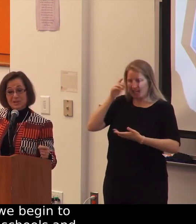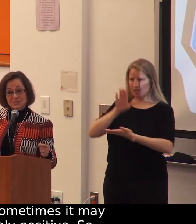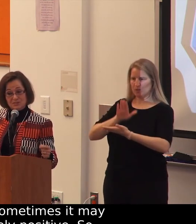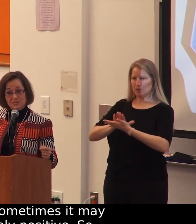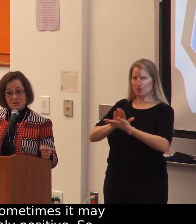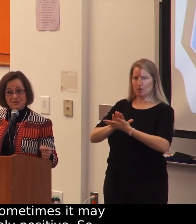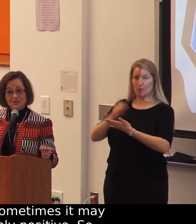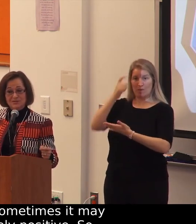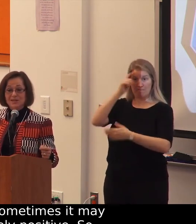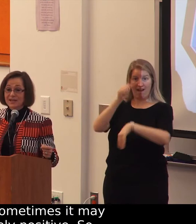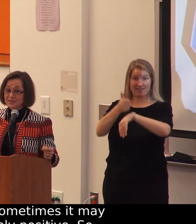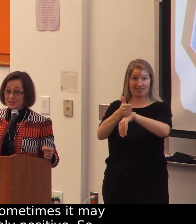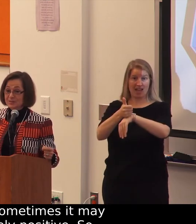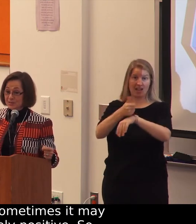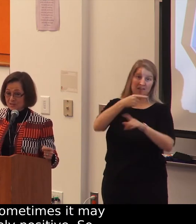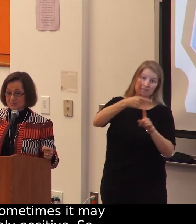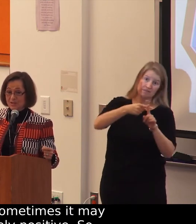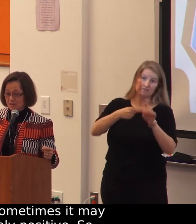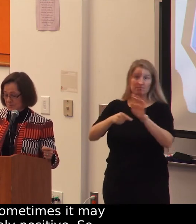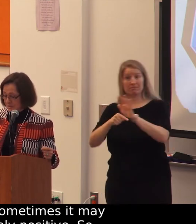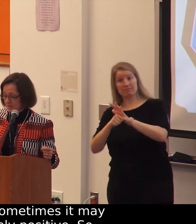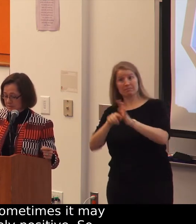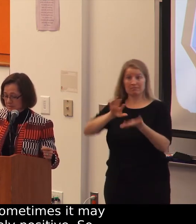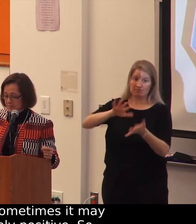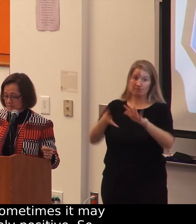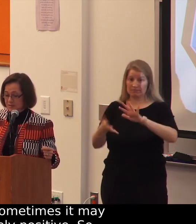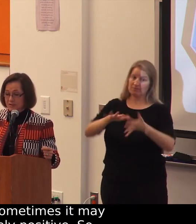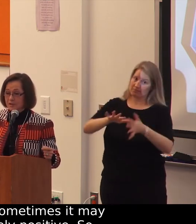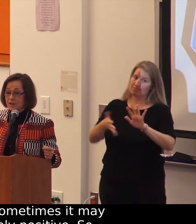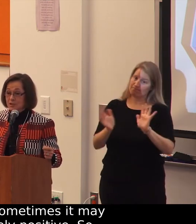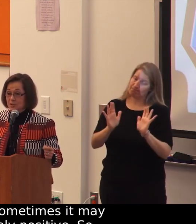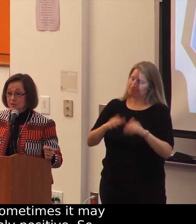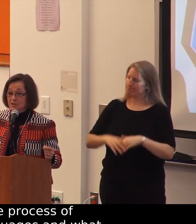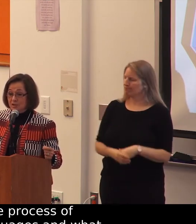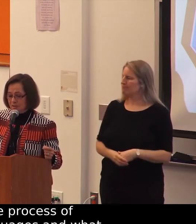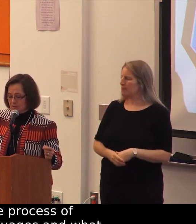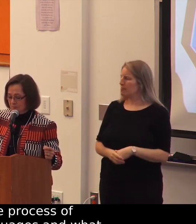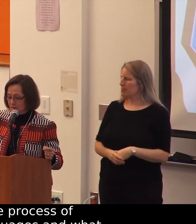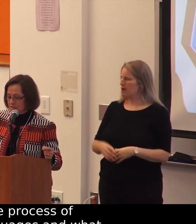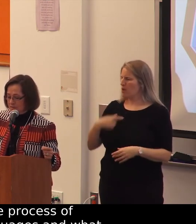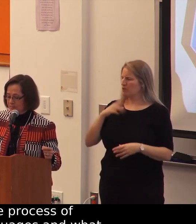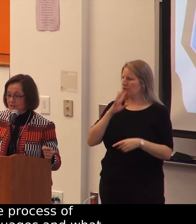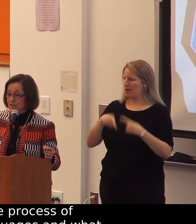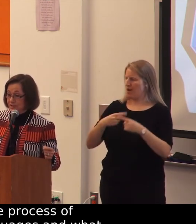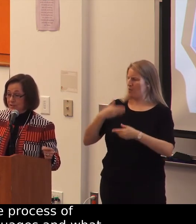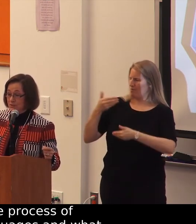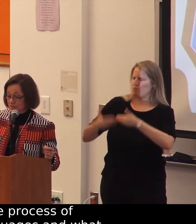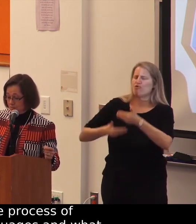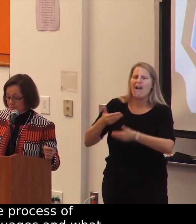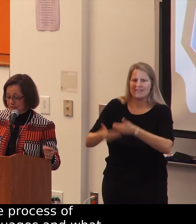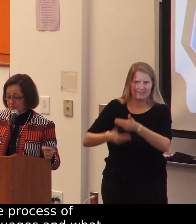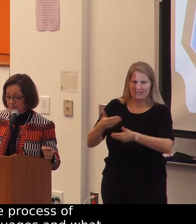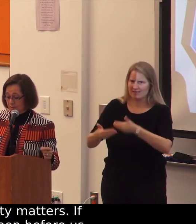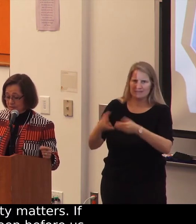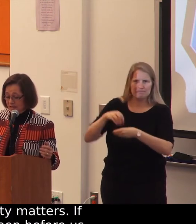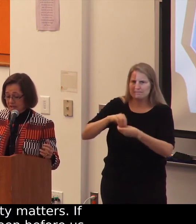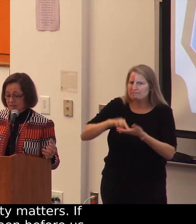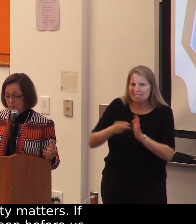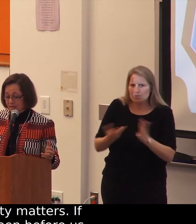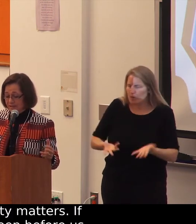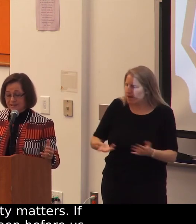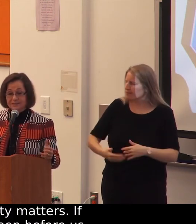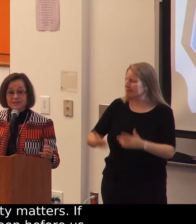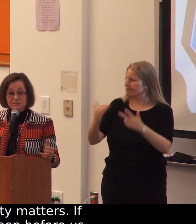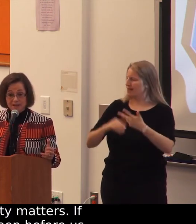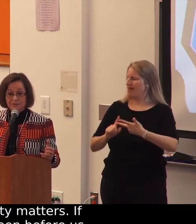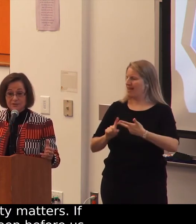that sometimes can be positive, and sometimes it may not be entirely positive. So I want to talk about the process of teaching languages and what that involves and